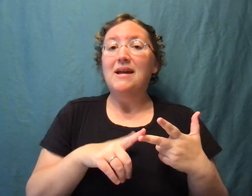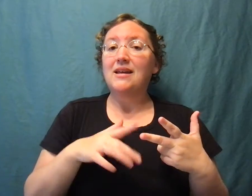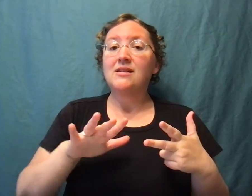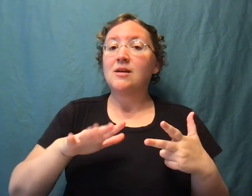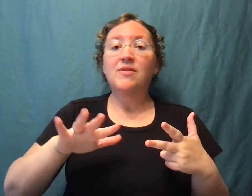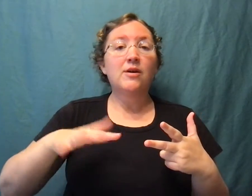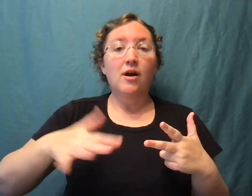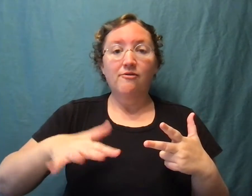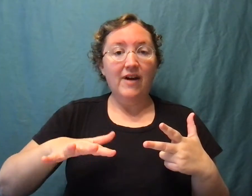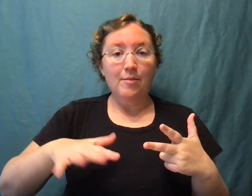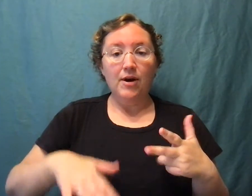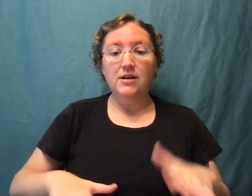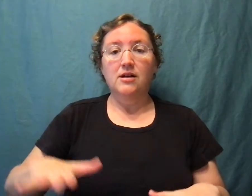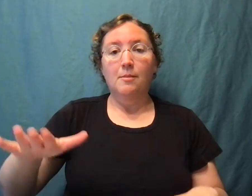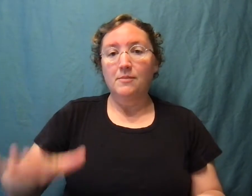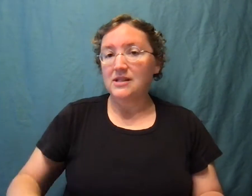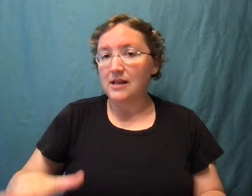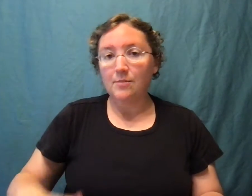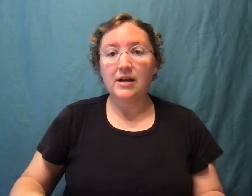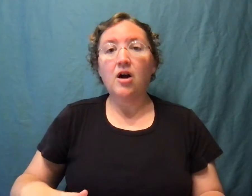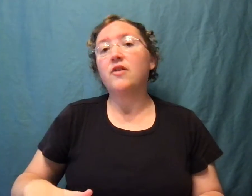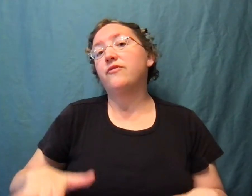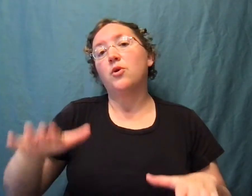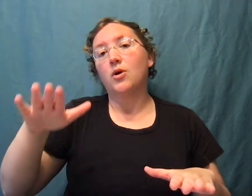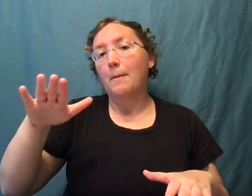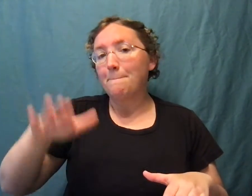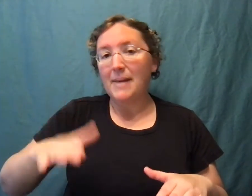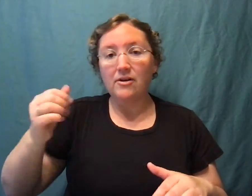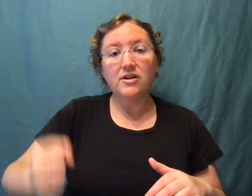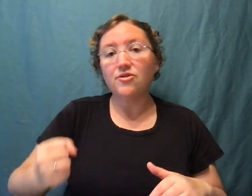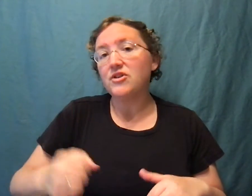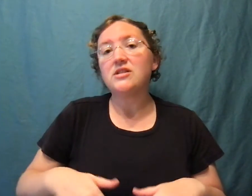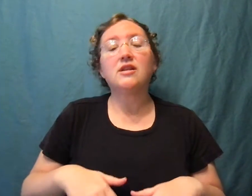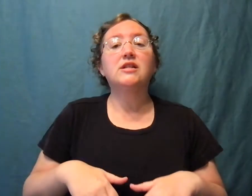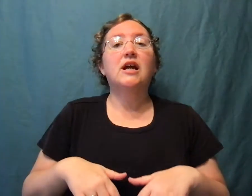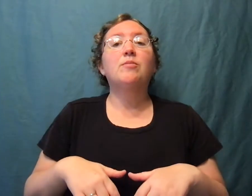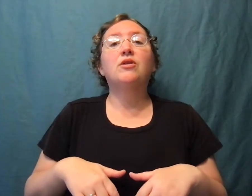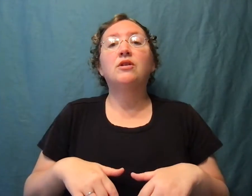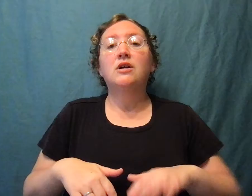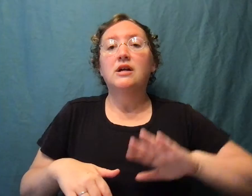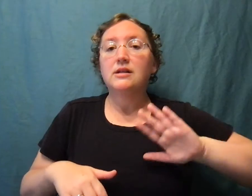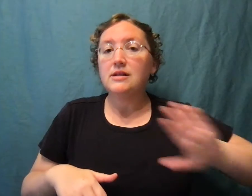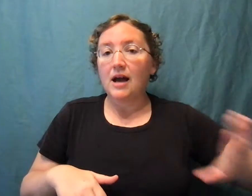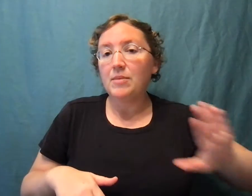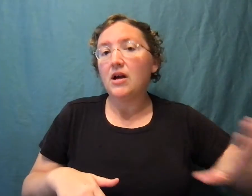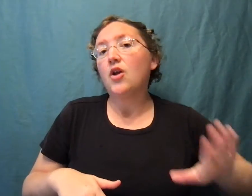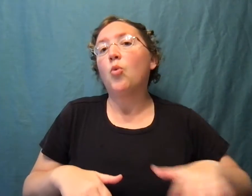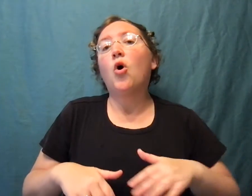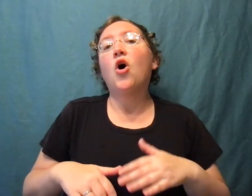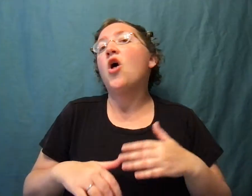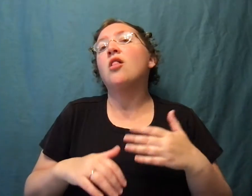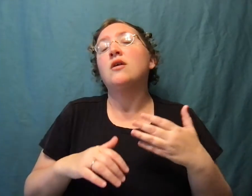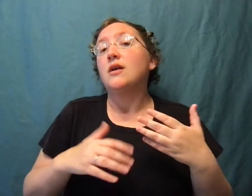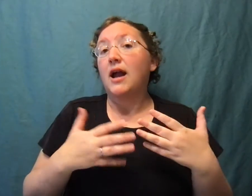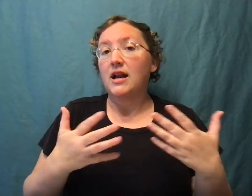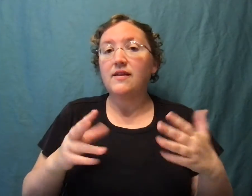Making something vibrate, stamping on the floor, pounding your fist on the table, tapping on a wall, anything that